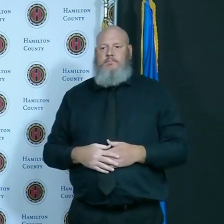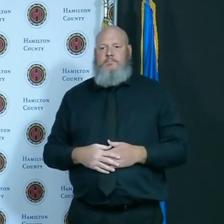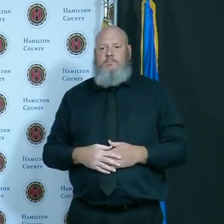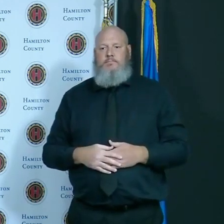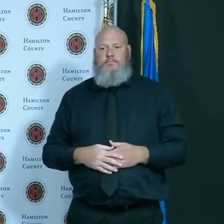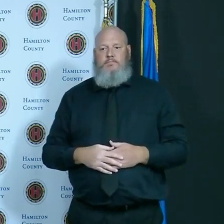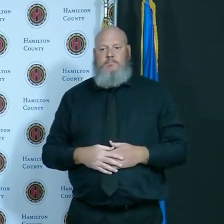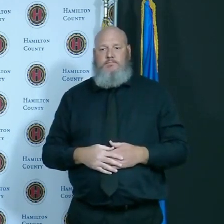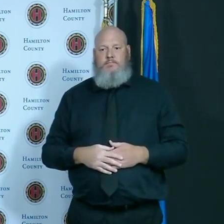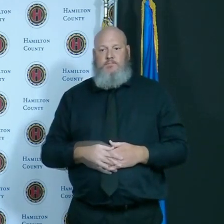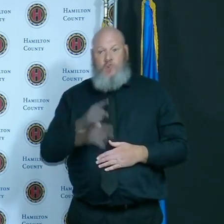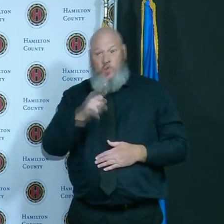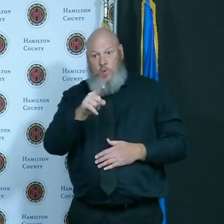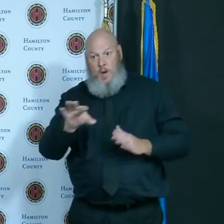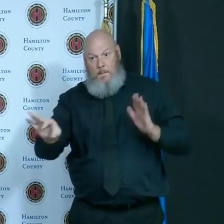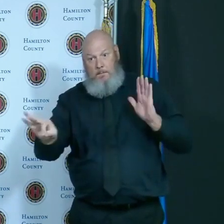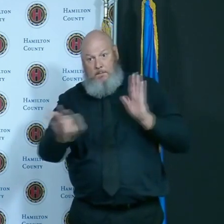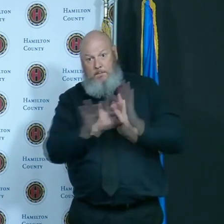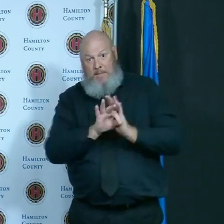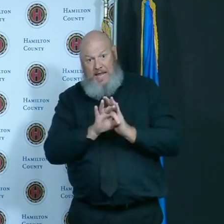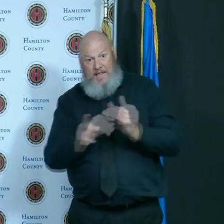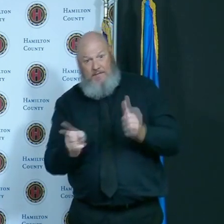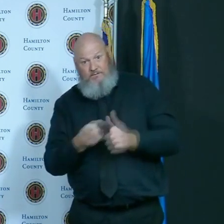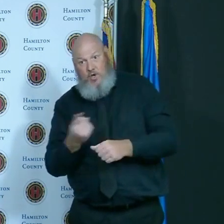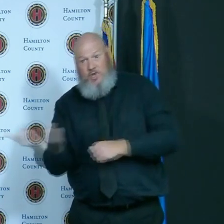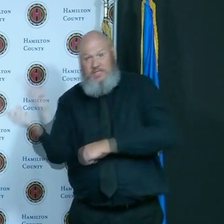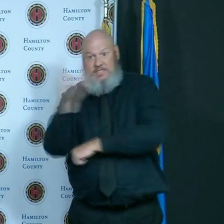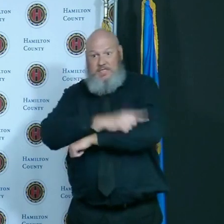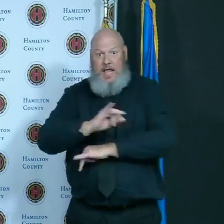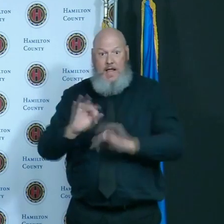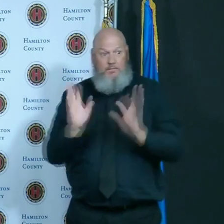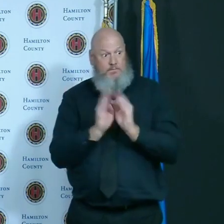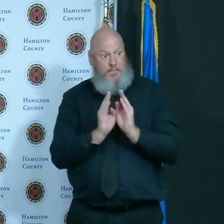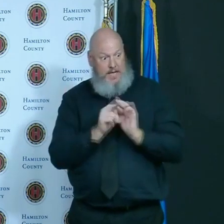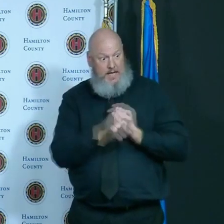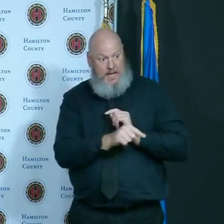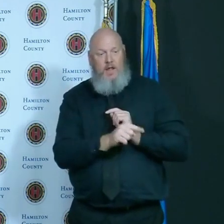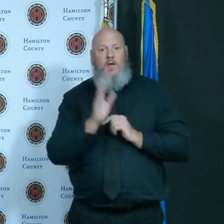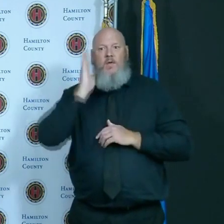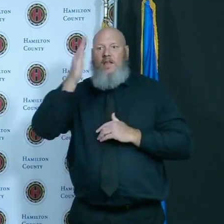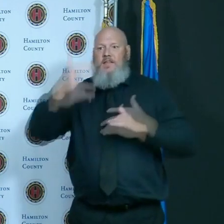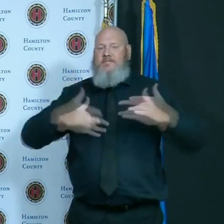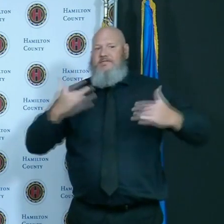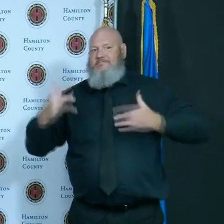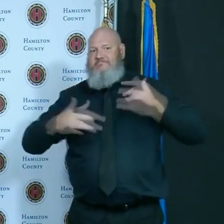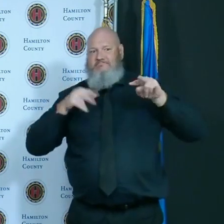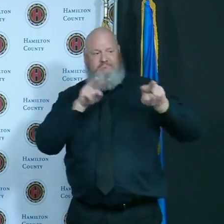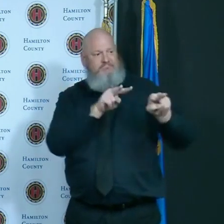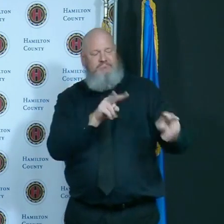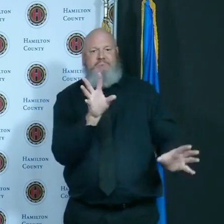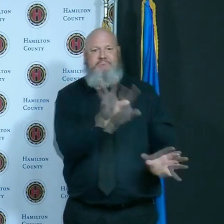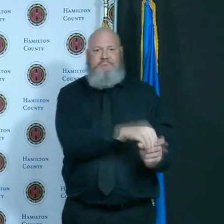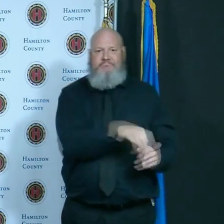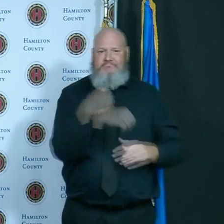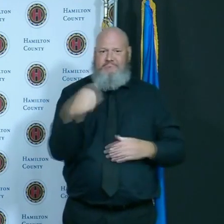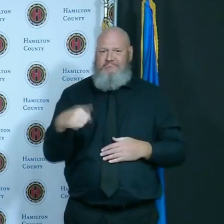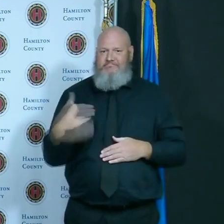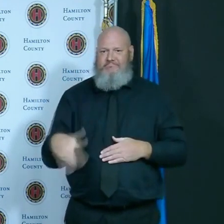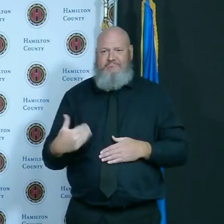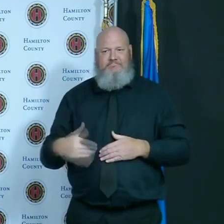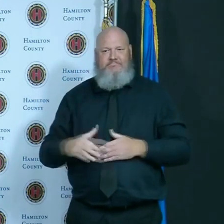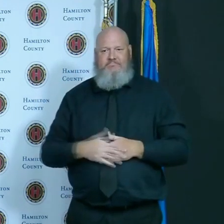meeting. So I encourage you to grab your power, decide what